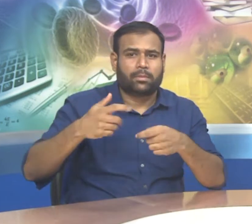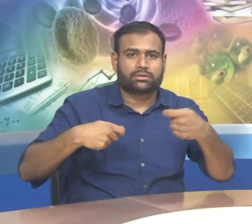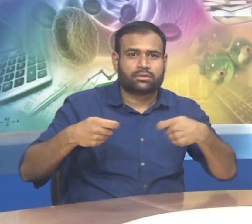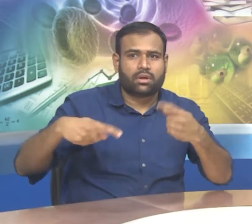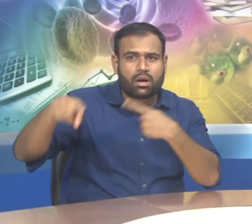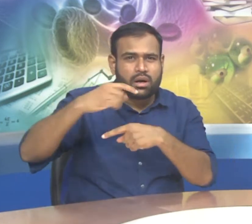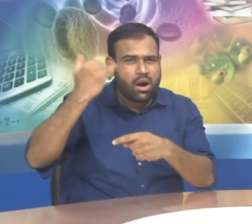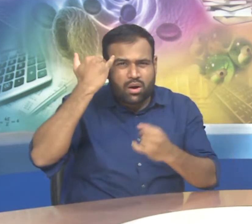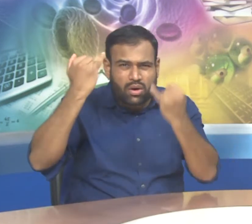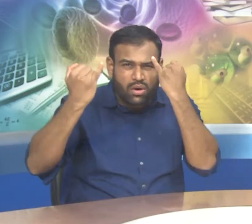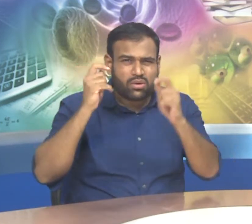business enterprises.